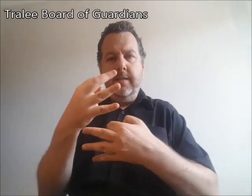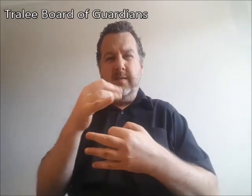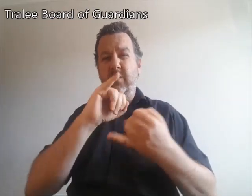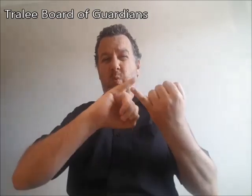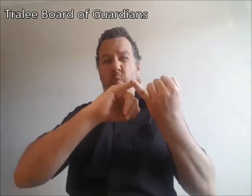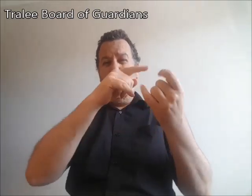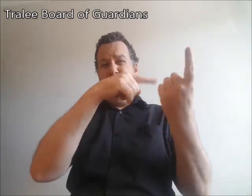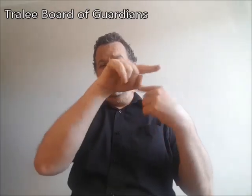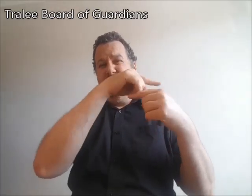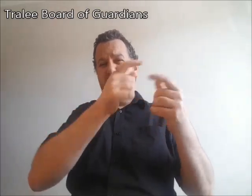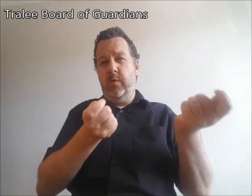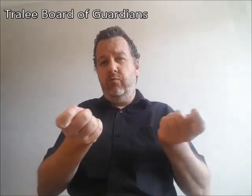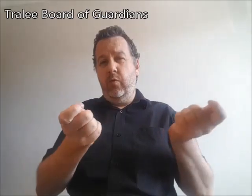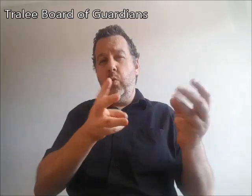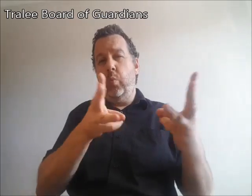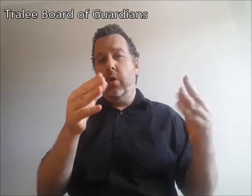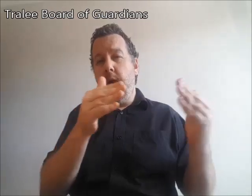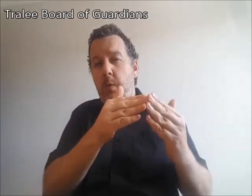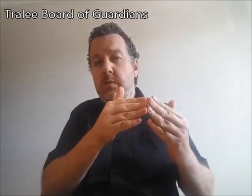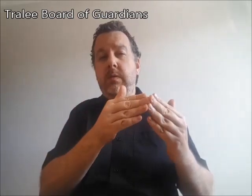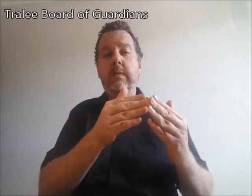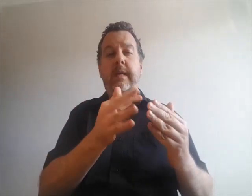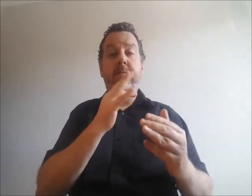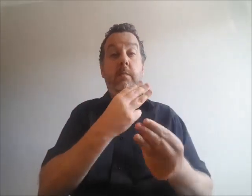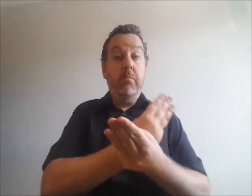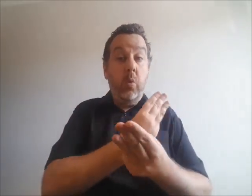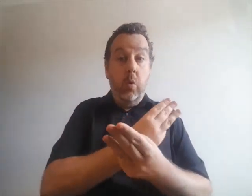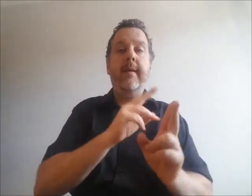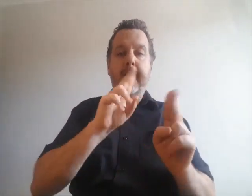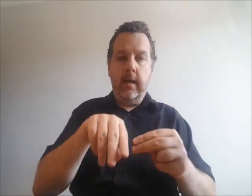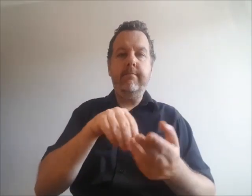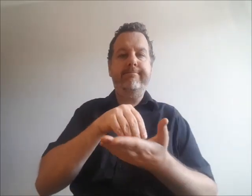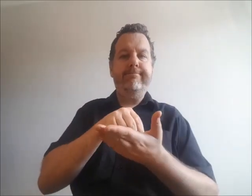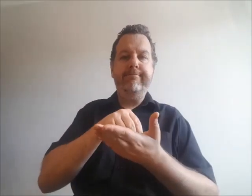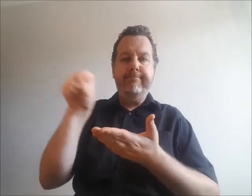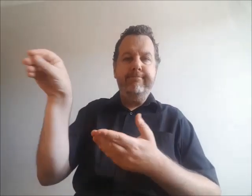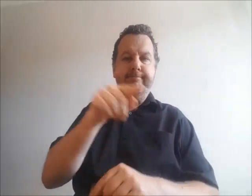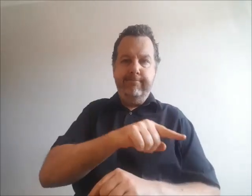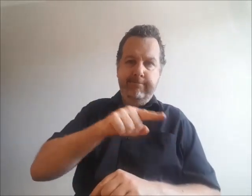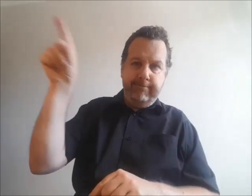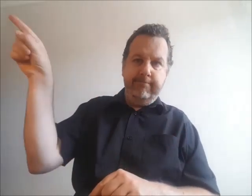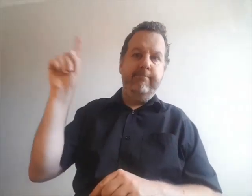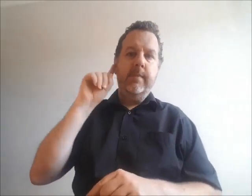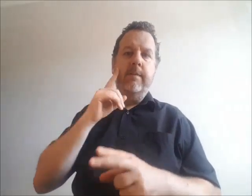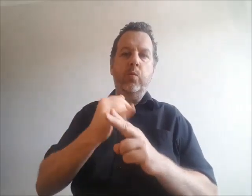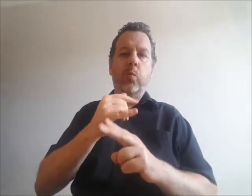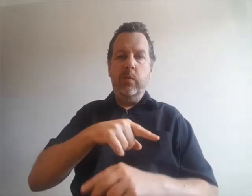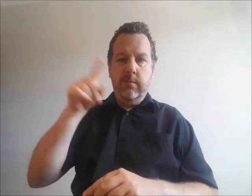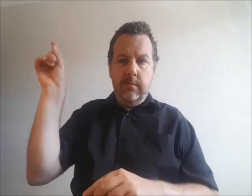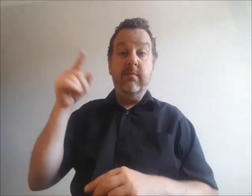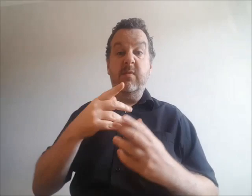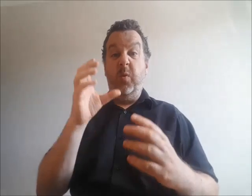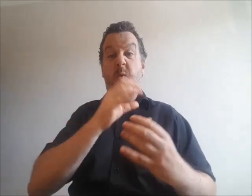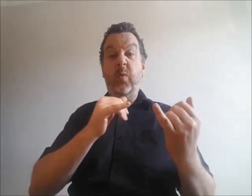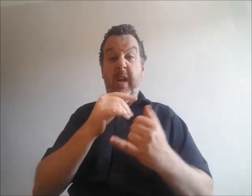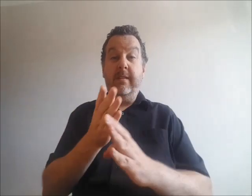And the Board of Guardians would have ran the local workhouse, they would have looked after poor people, and they would have sent deaf children who were poor to deaf